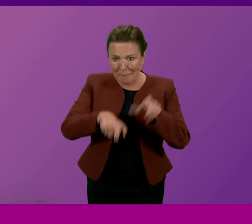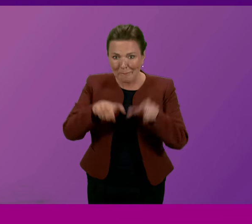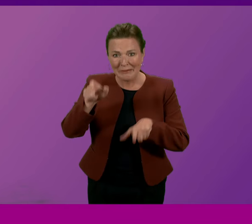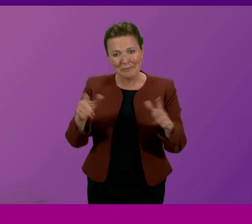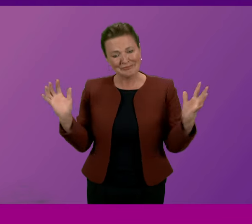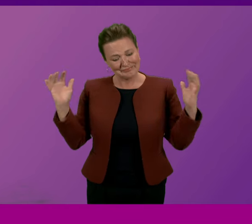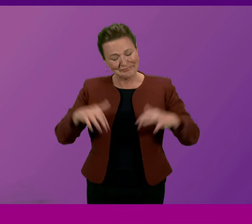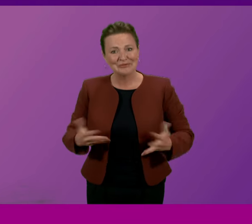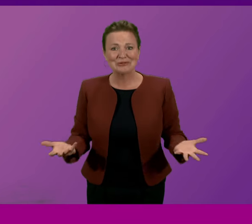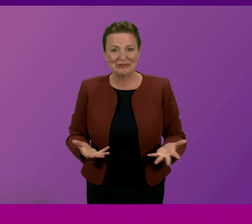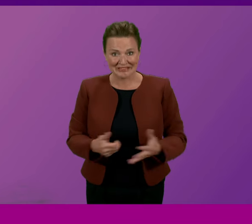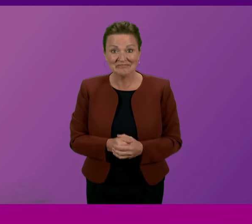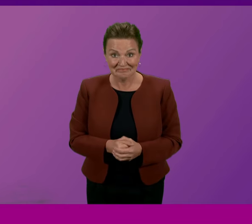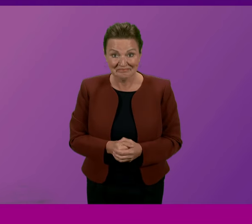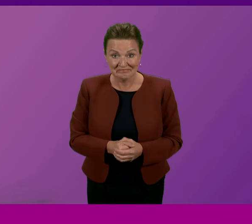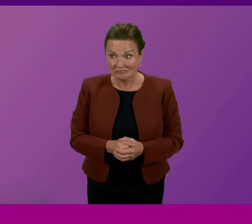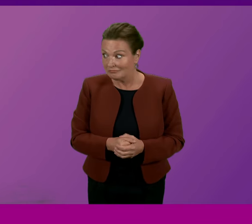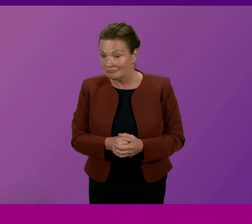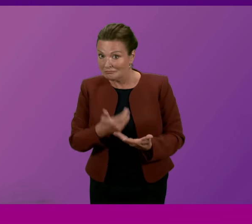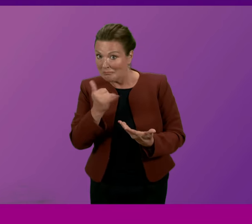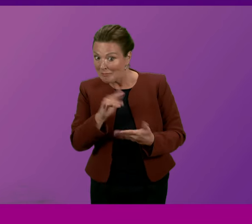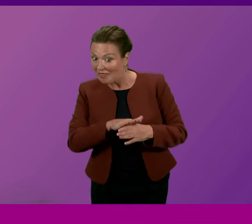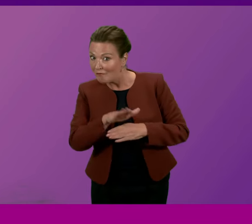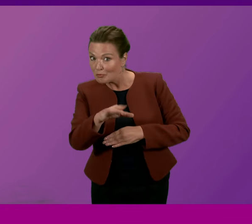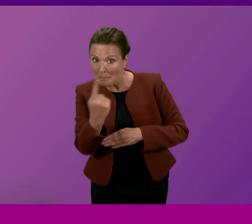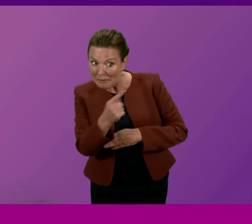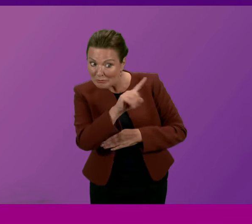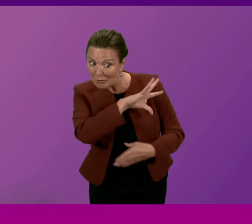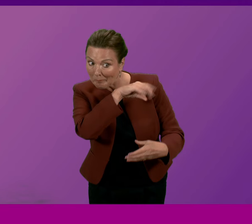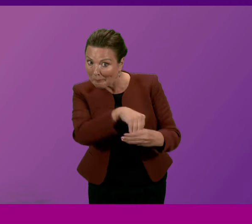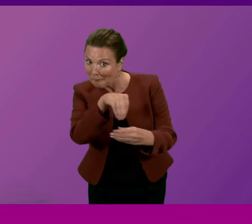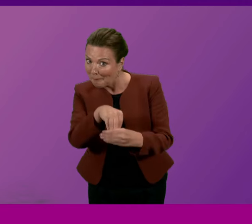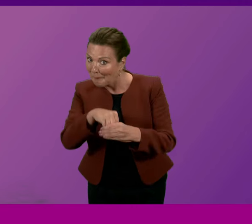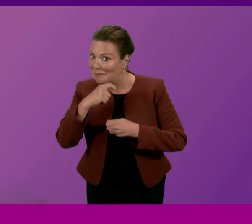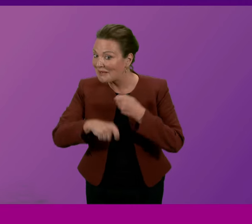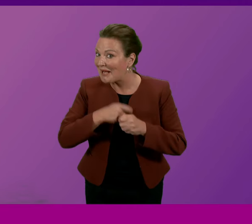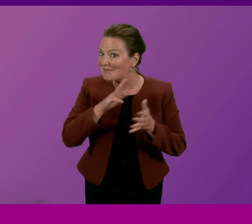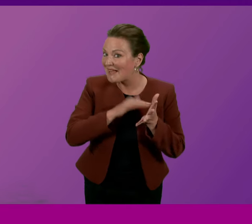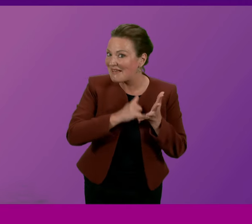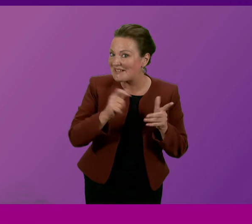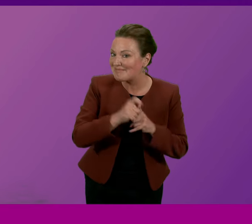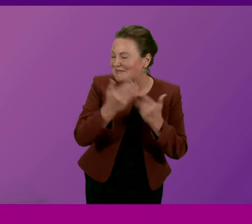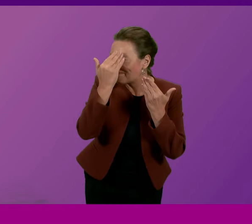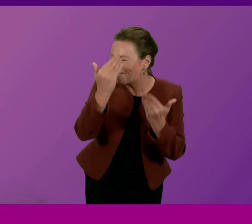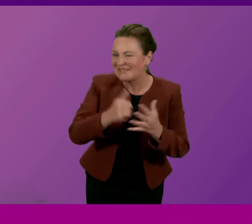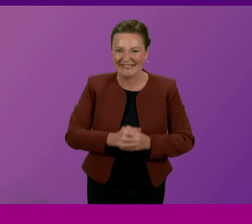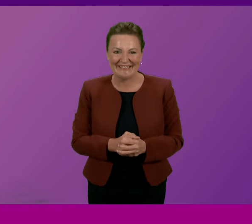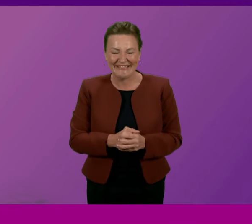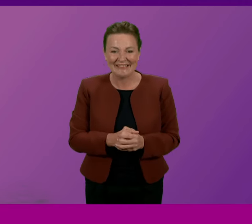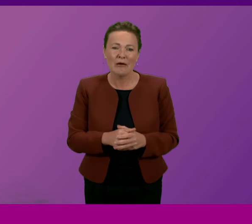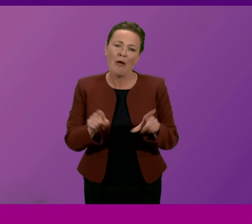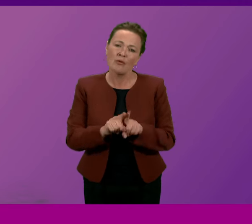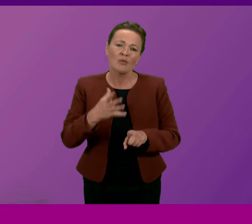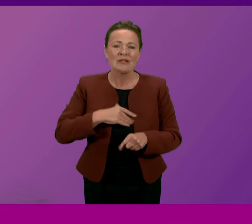today, and who knows, perhaps in the future we will see some of you occupy these seats. And thank you to all